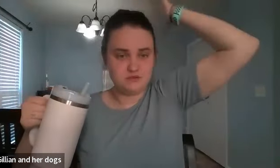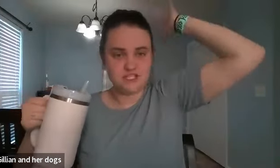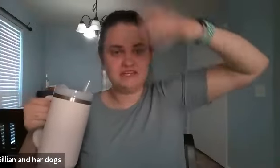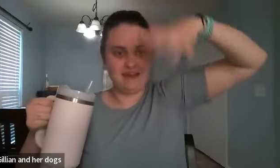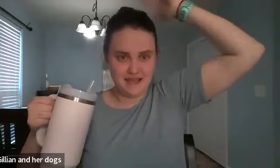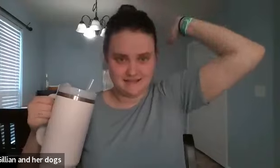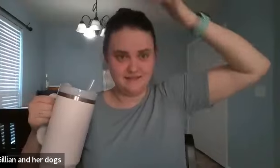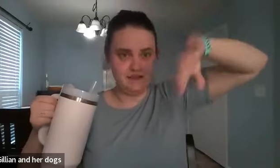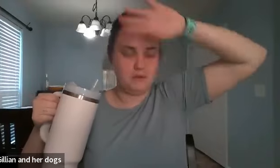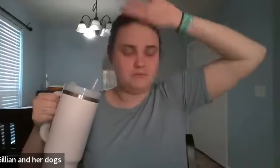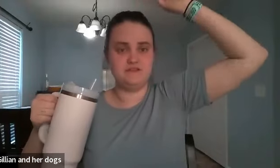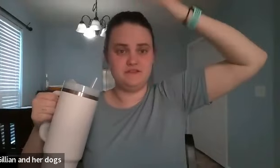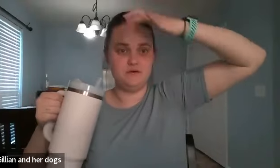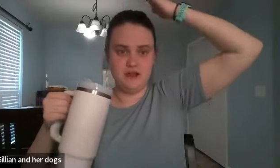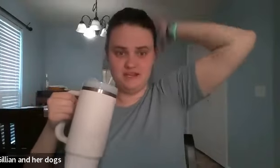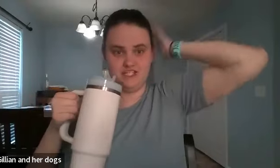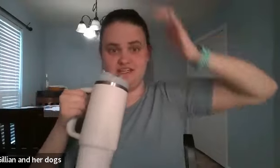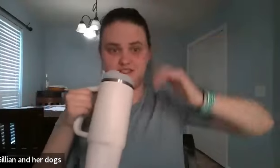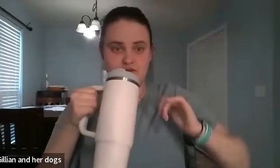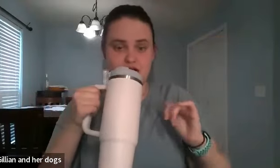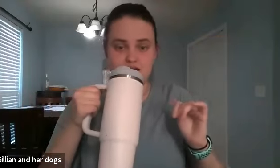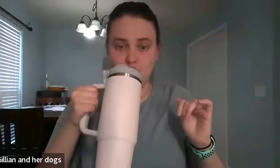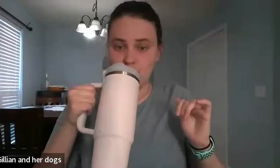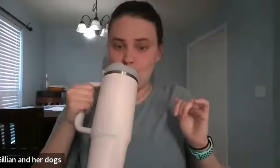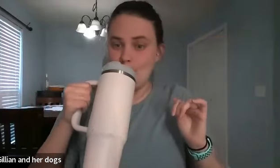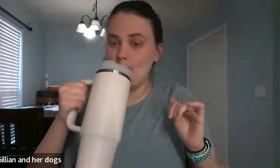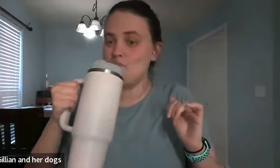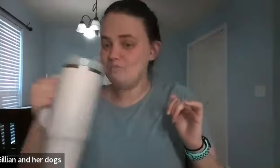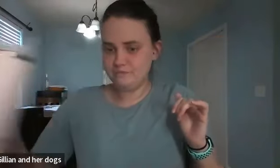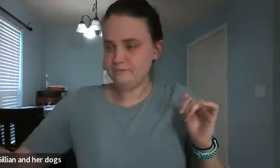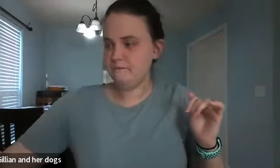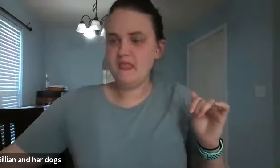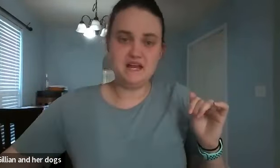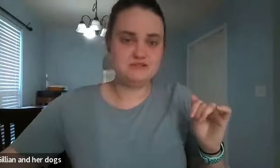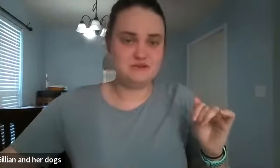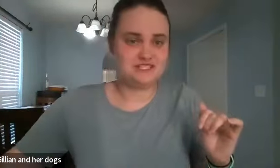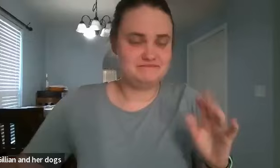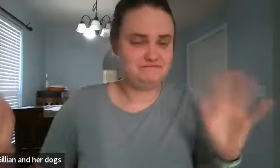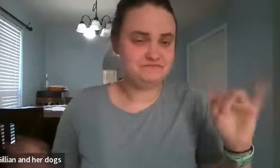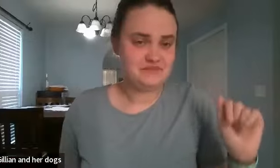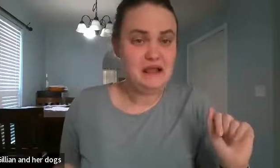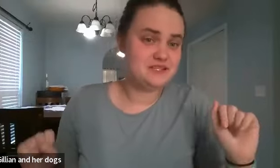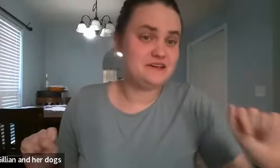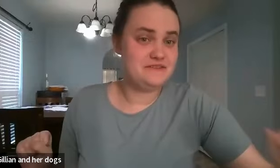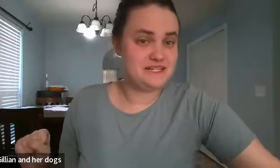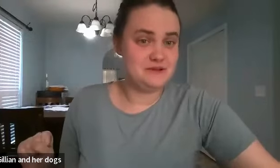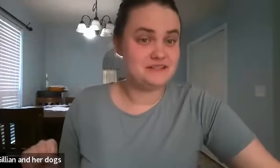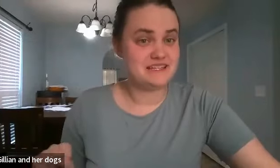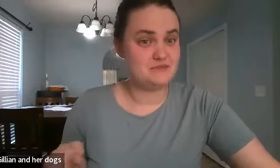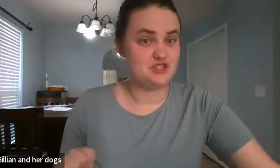surprised she didn't accidentally bump herself in the forehead because she did it so fast. And it was always it was a very fun experience to see them just